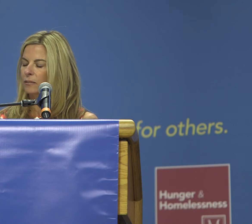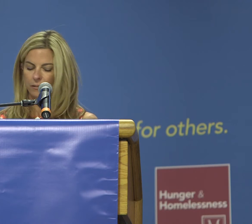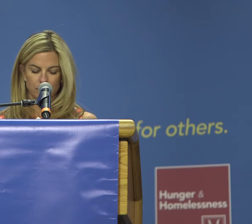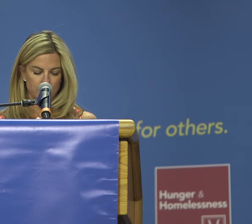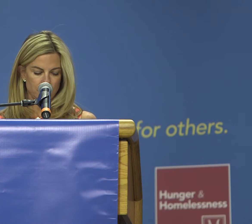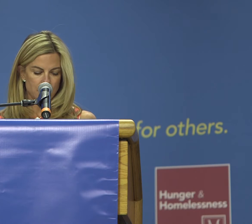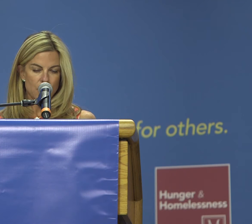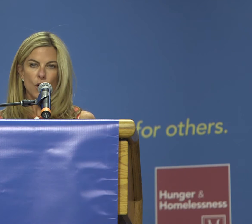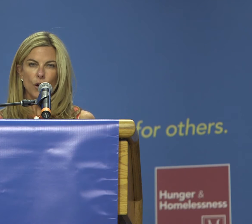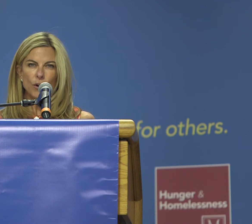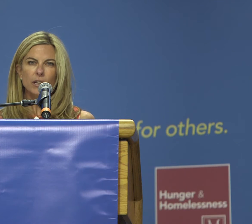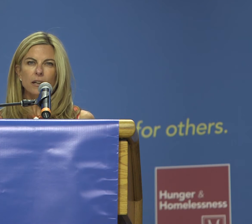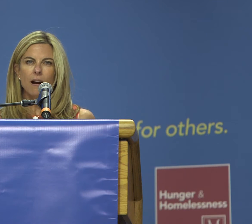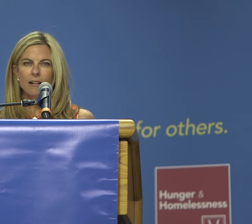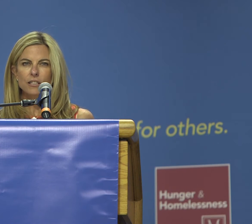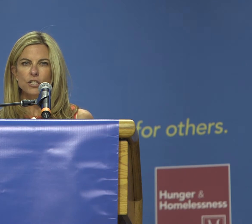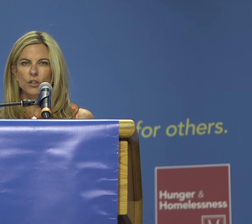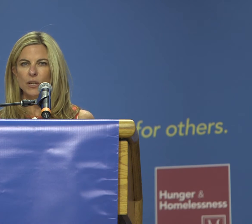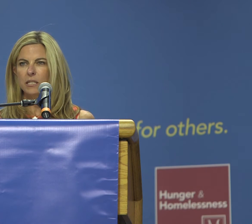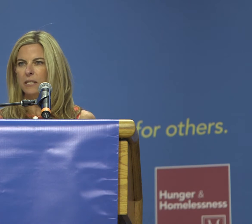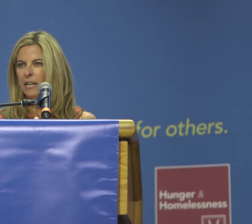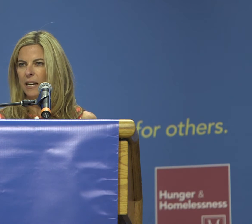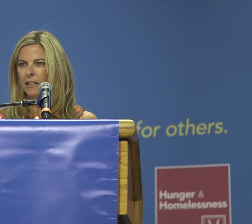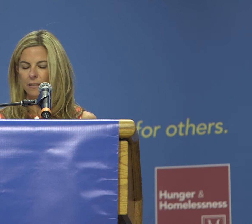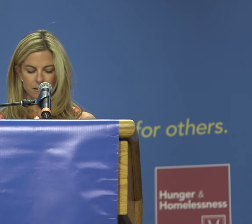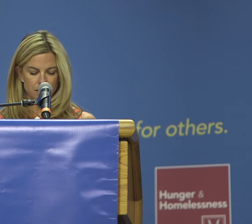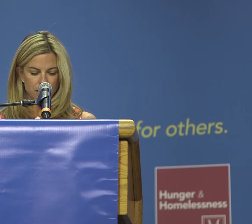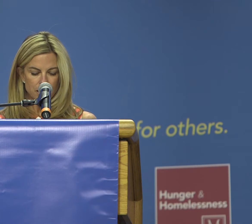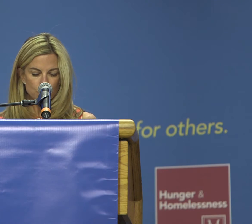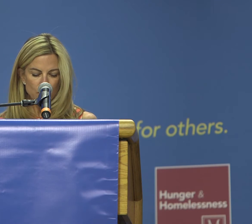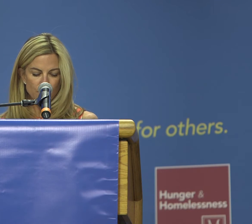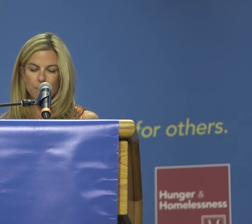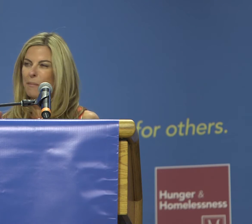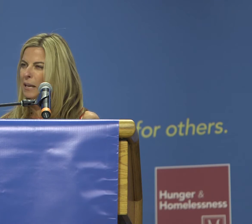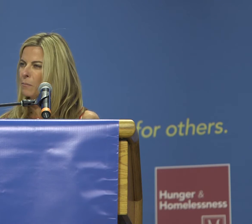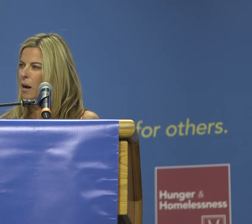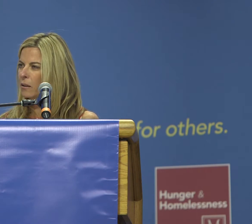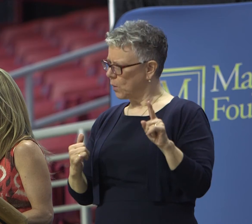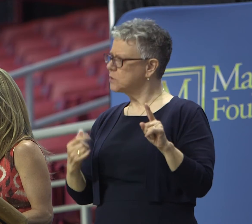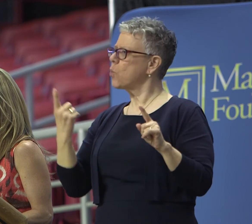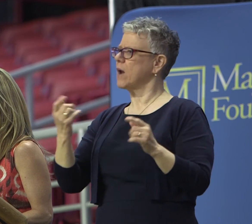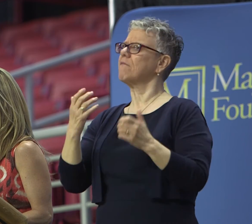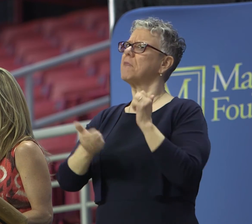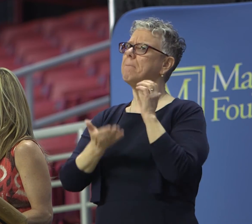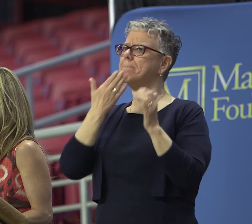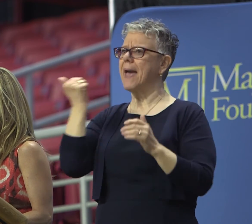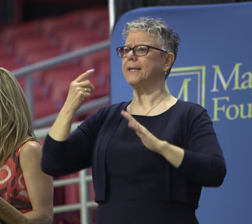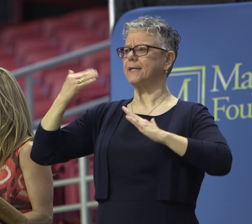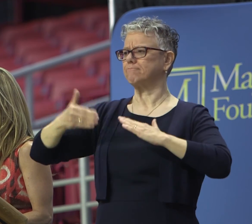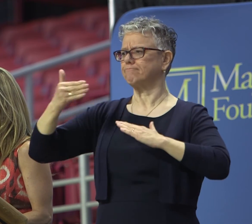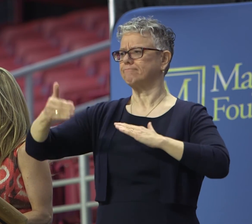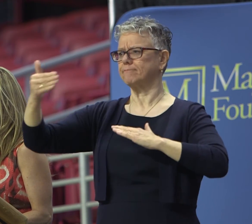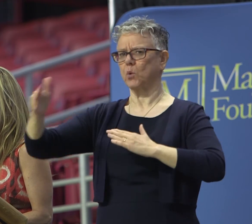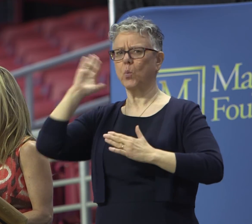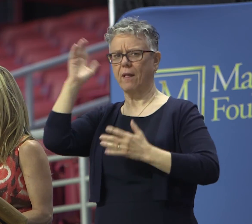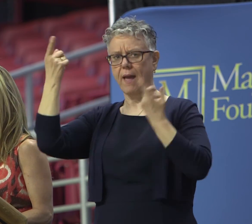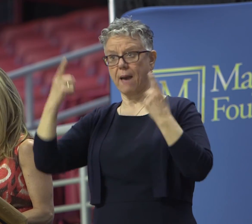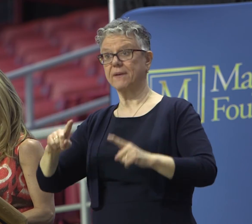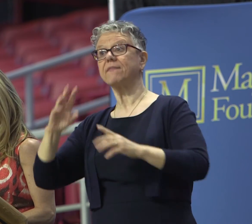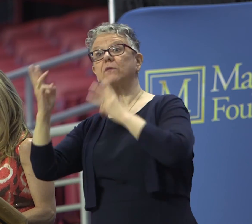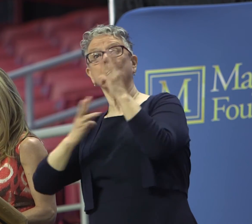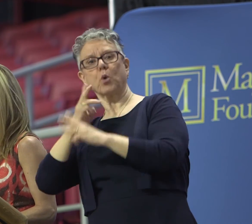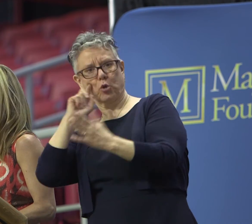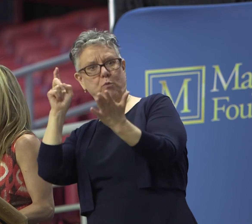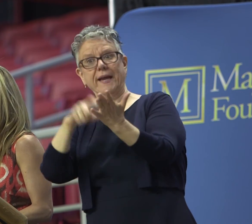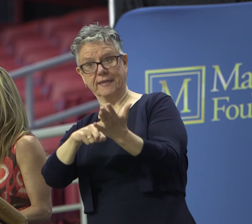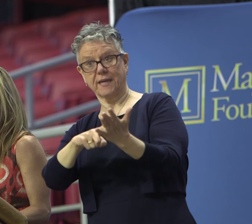promising. Earning a college degree today is one of the many milestones society